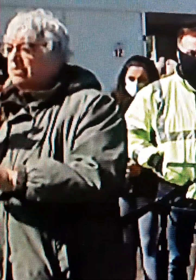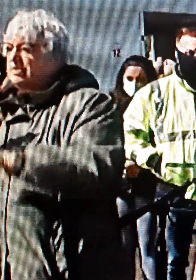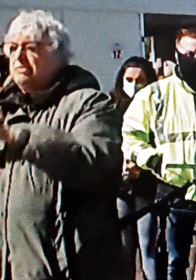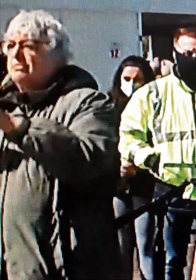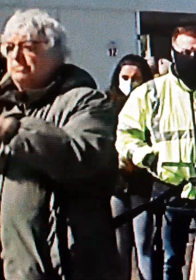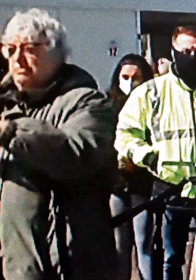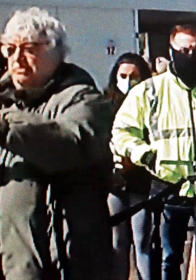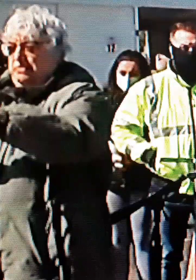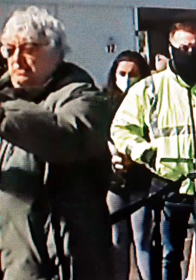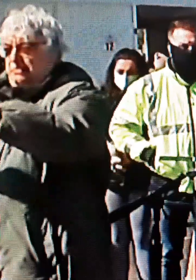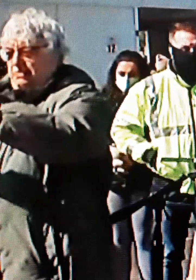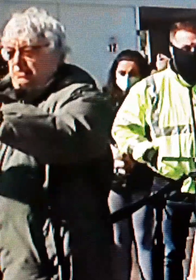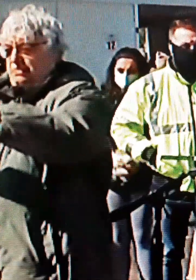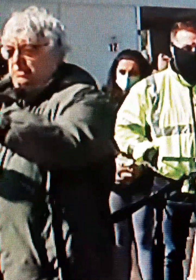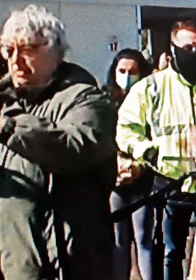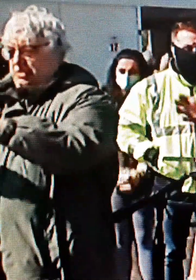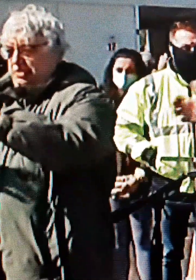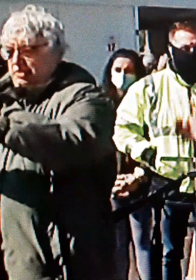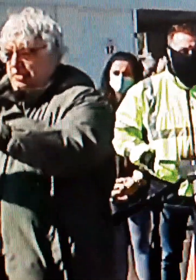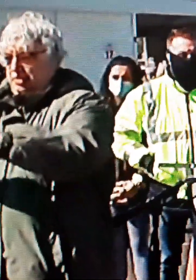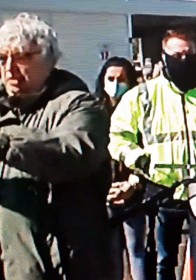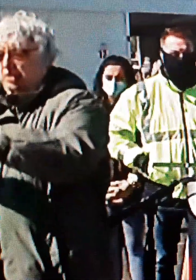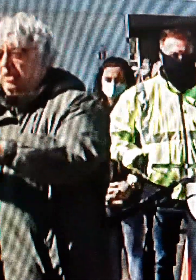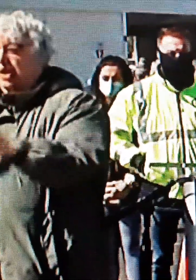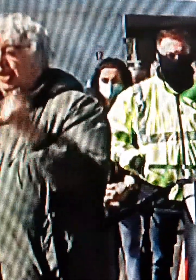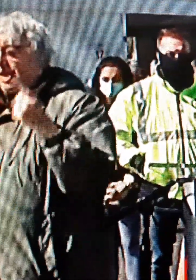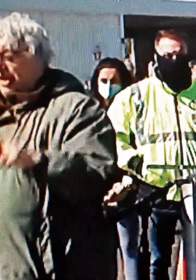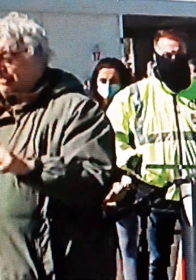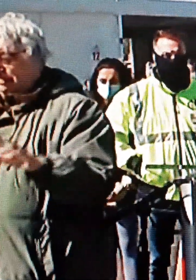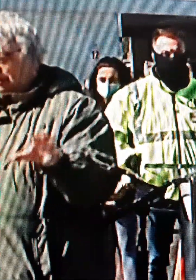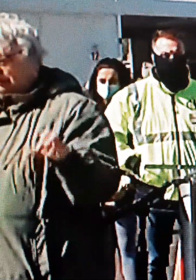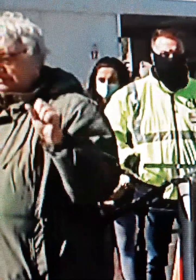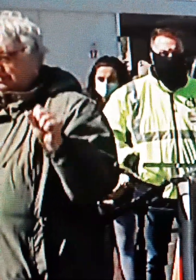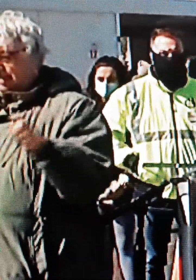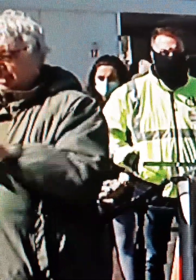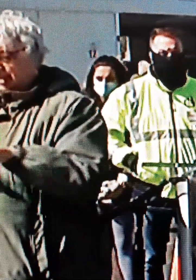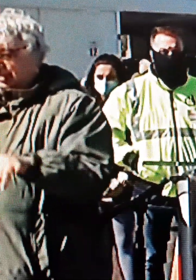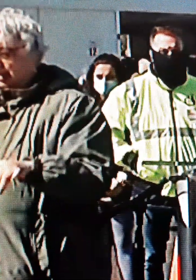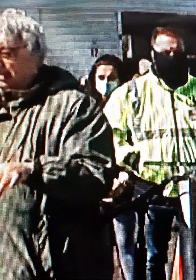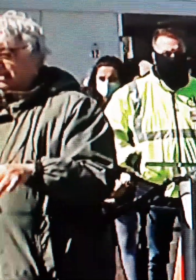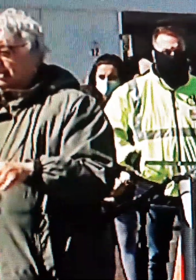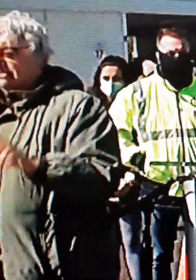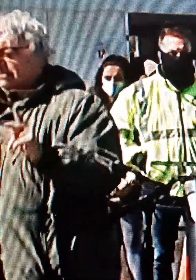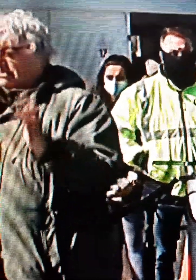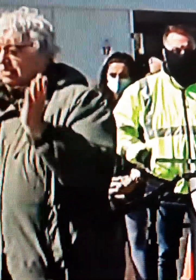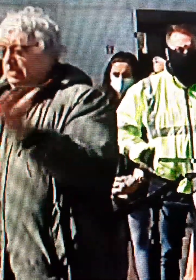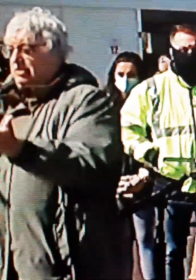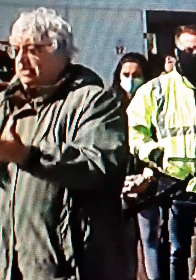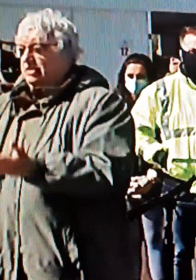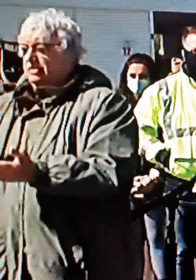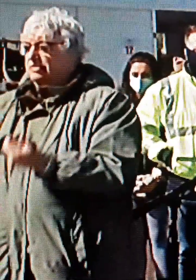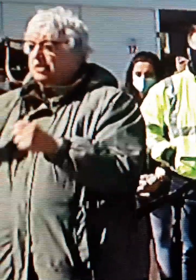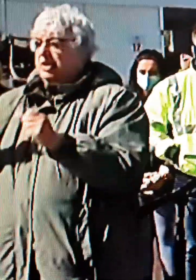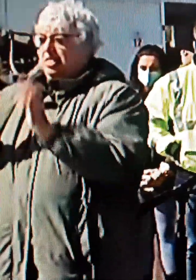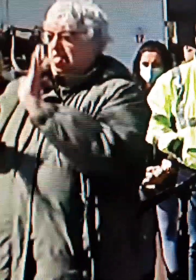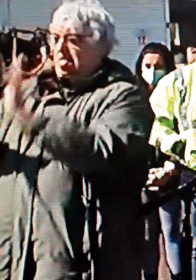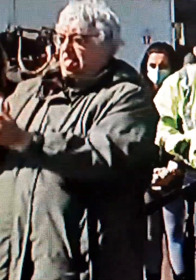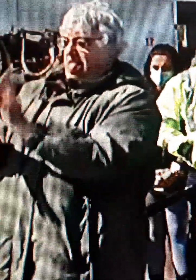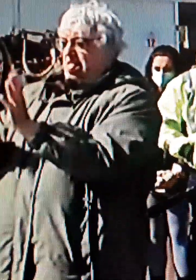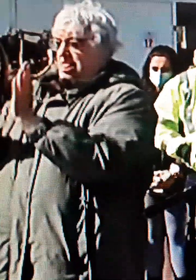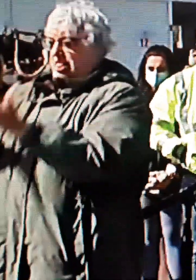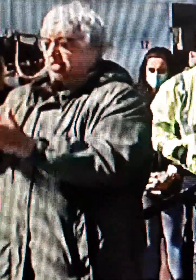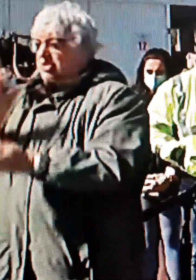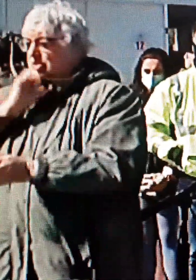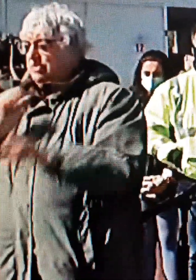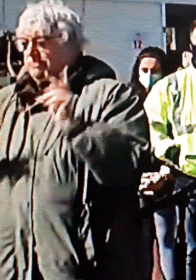is as disasters happen, there will be a lot of con artists coming to your homes, especially the